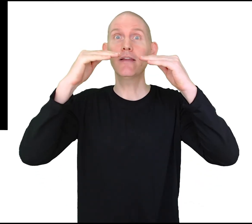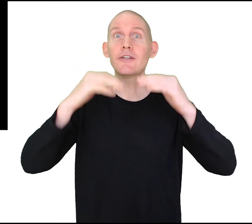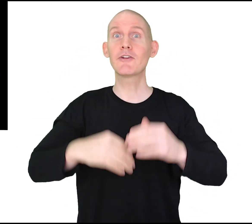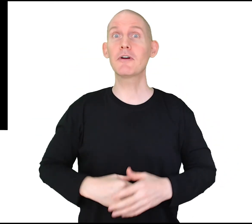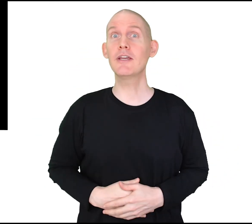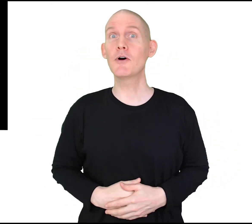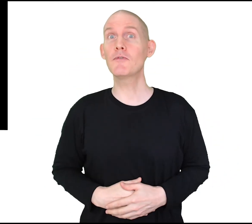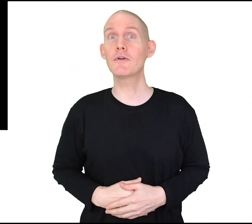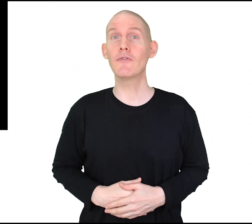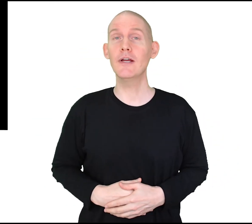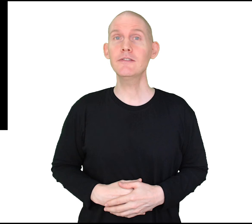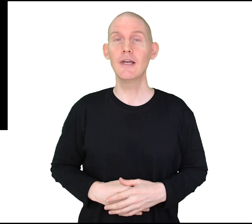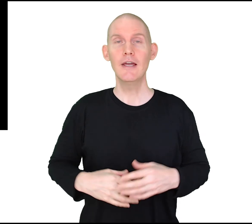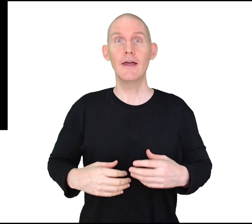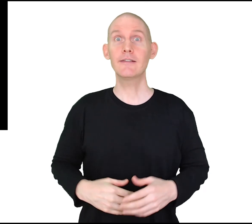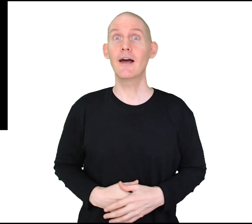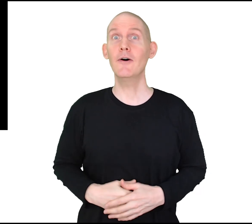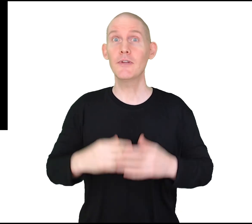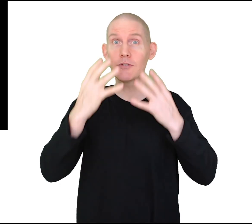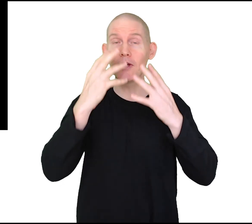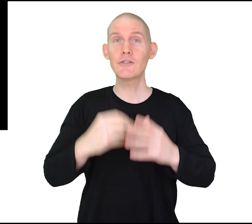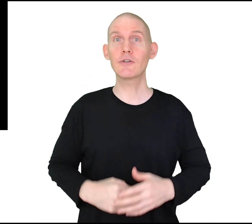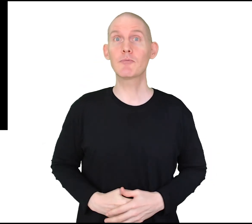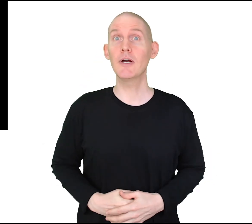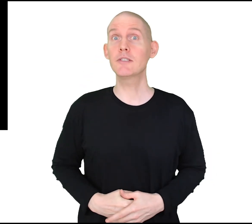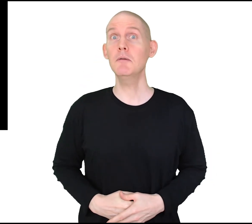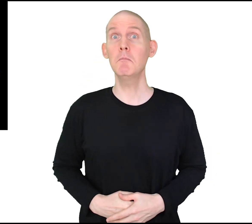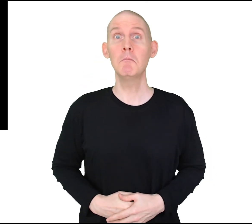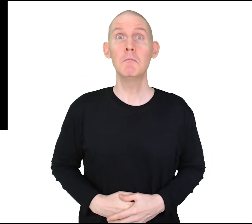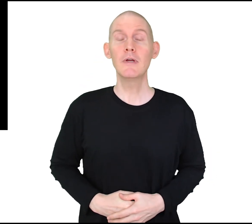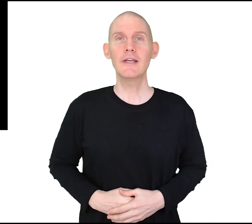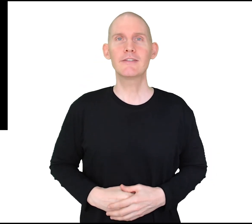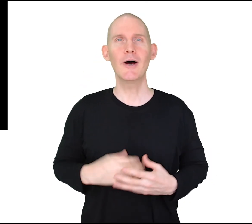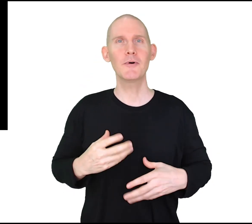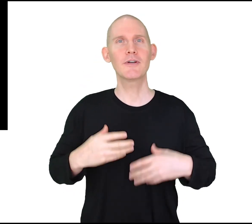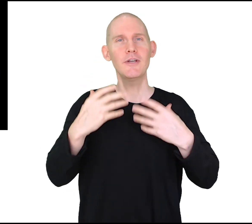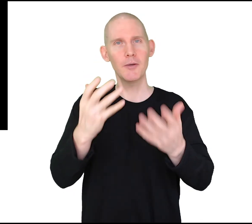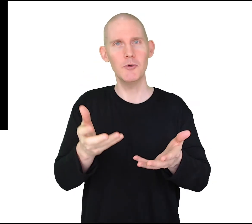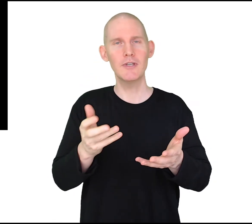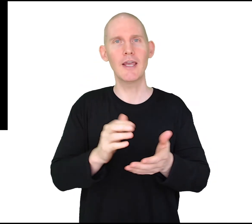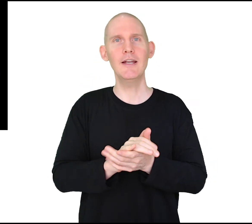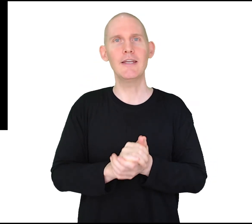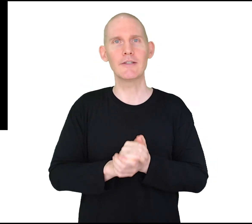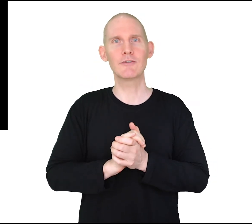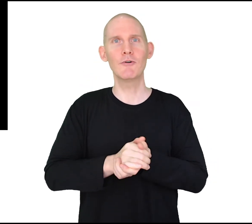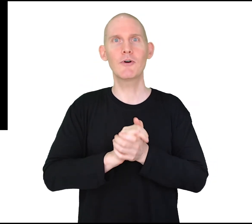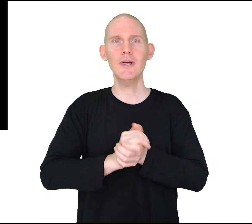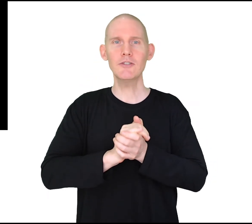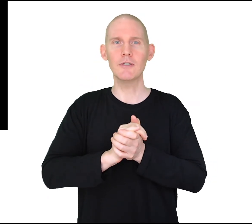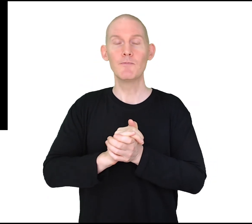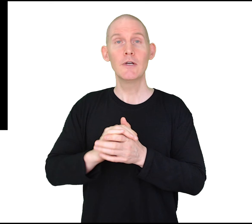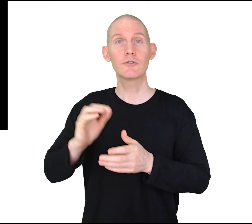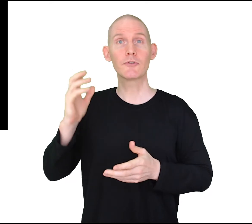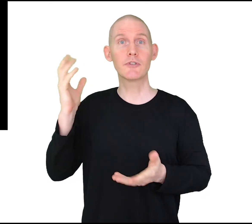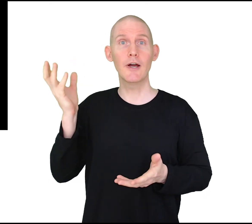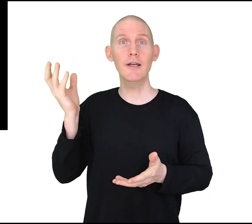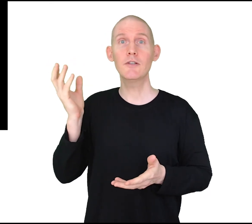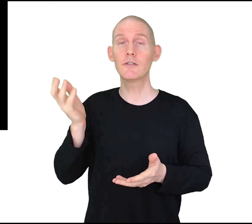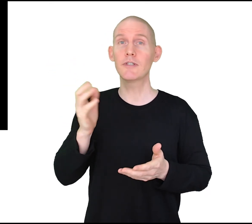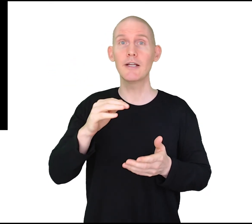you're looking over a fence. That's how this facial expression is how we're going to communicate a yes, no question. So sign, you can sign